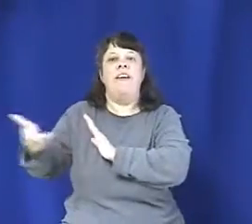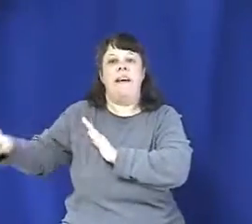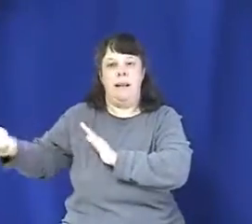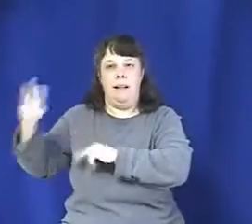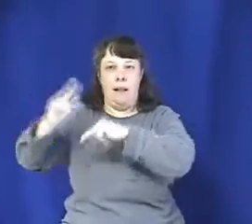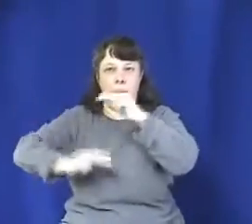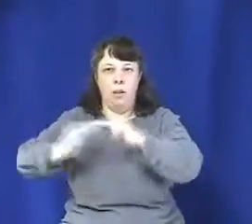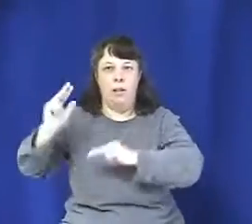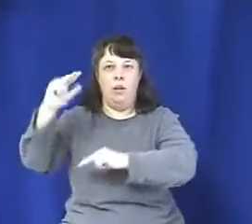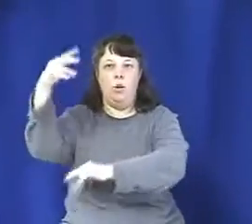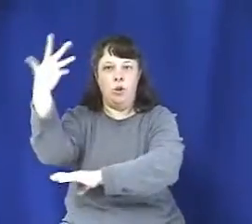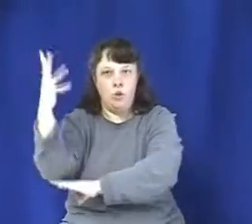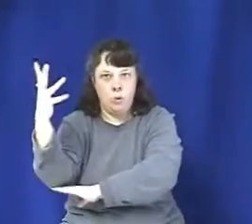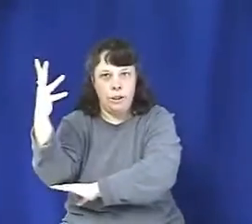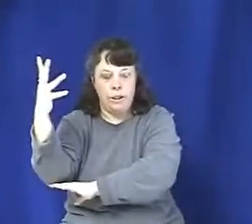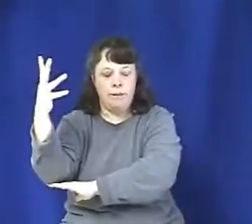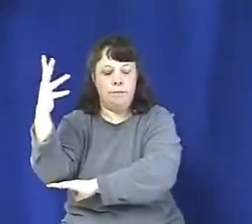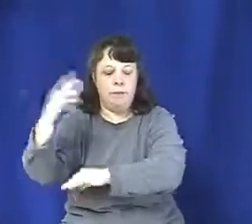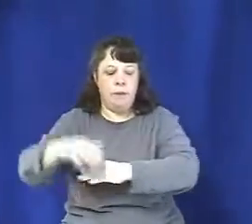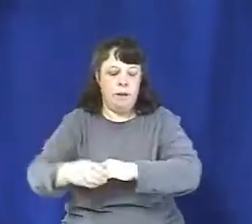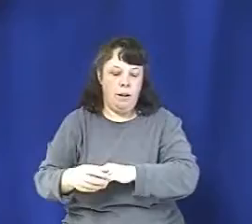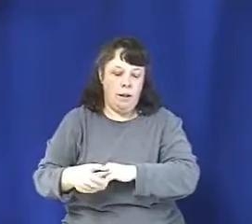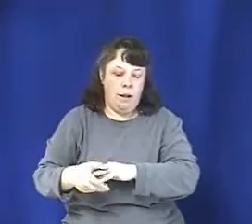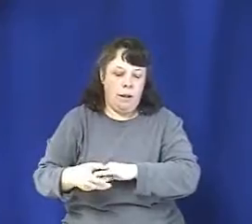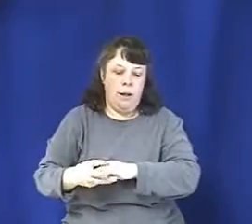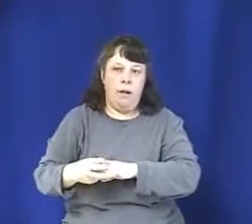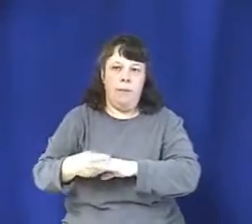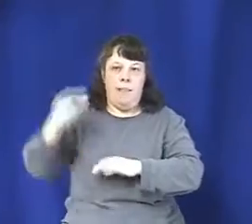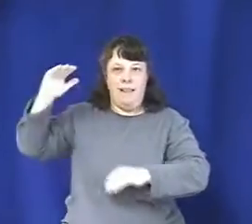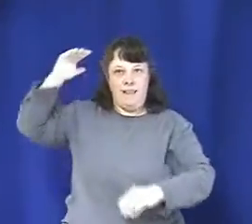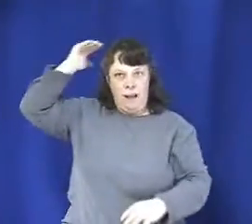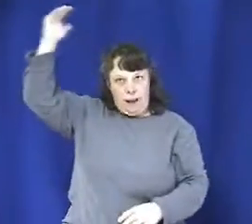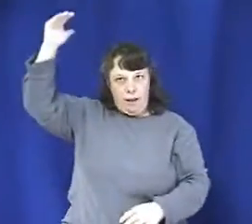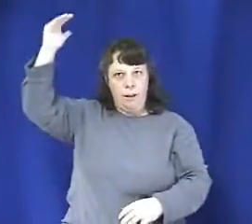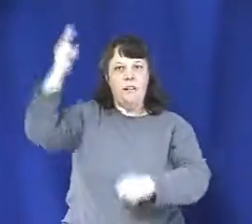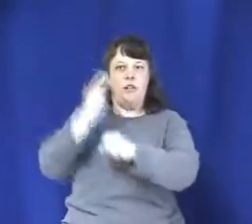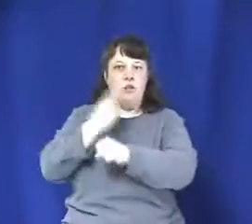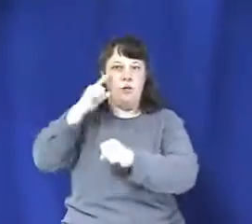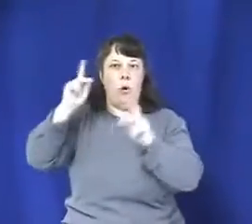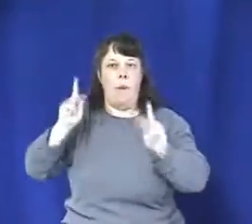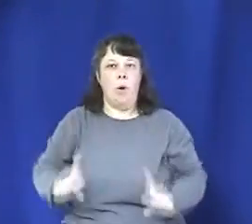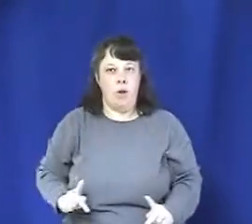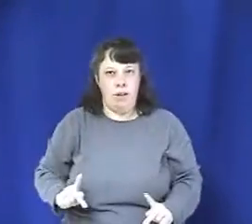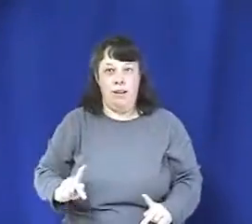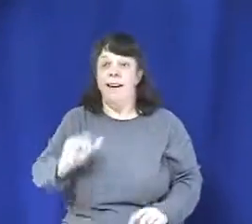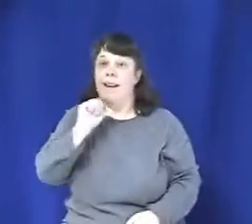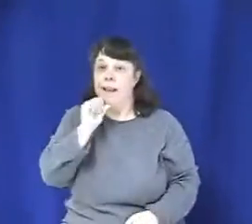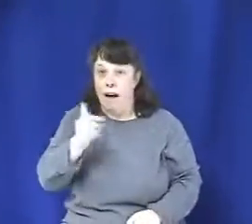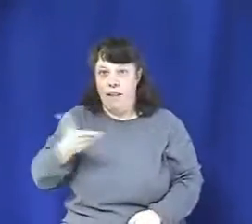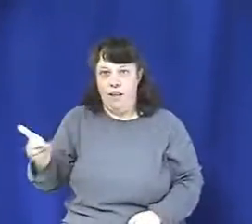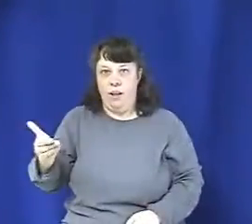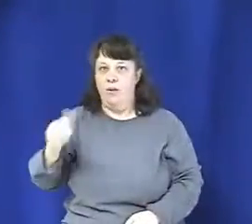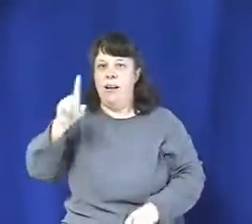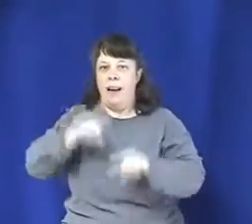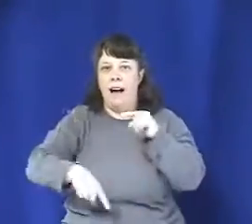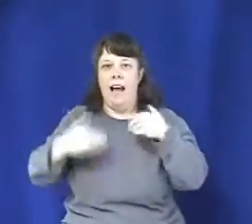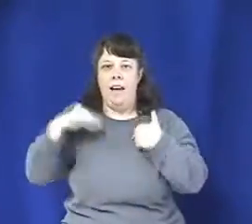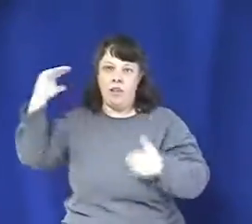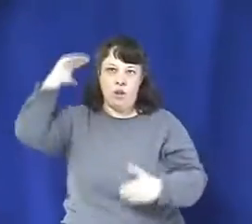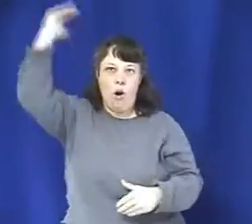thing, like a building or a tree. And this sign is used for a person and not a thing. You cannot have a